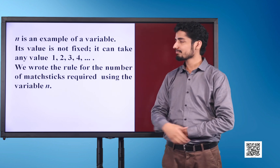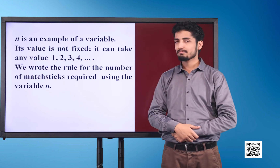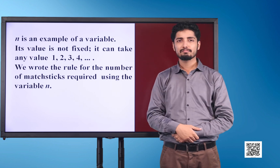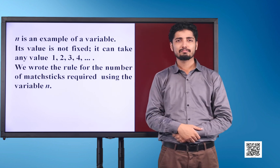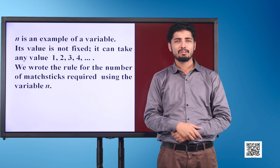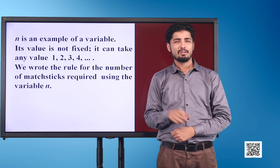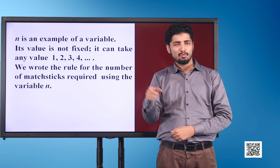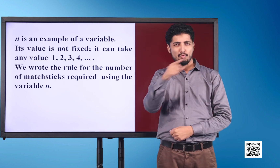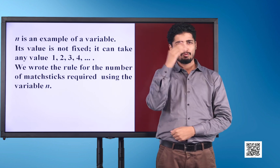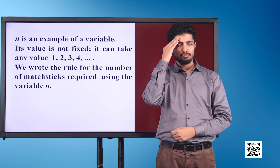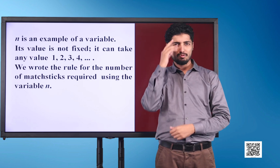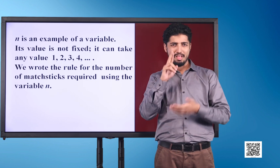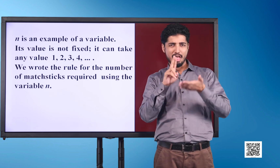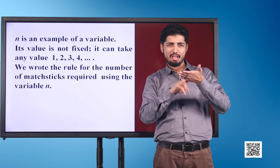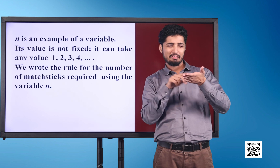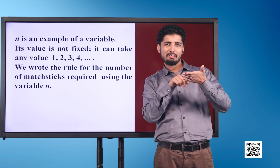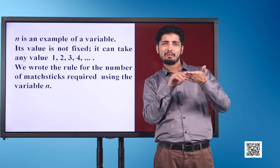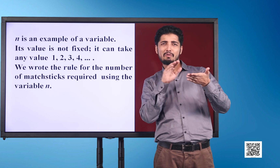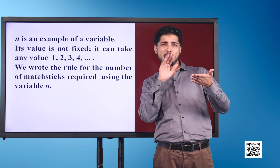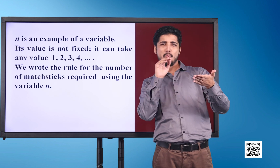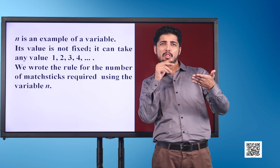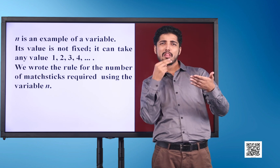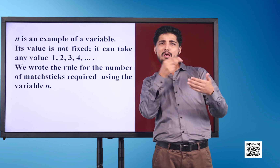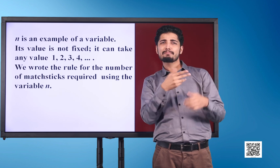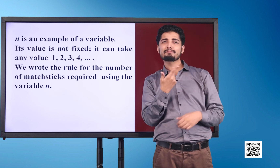N is an example of a variable.